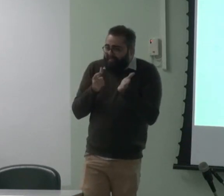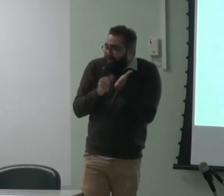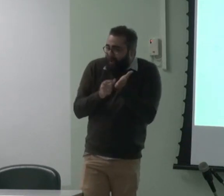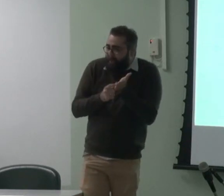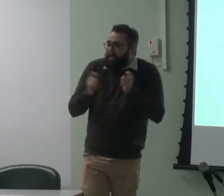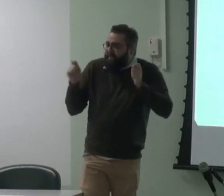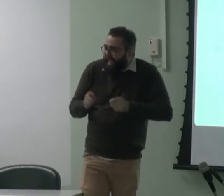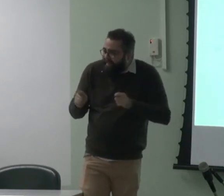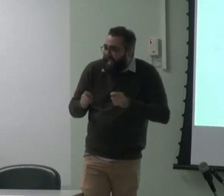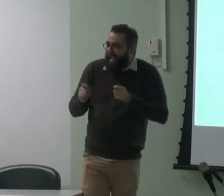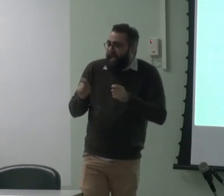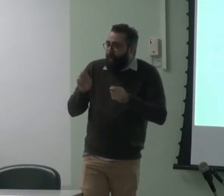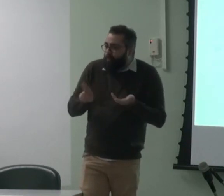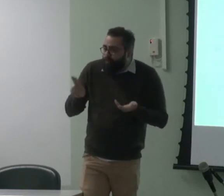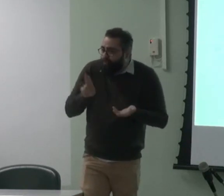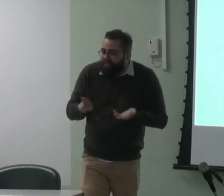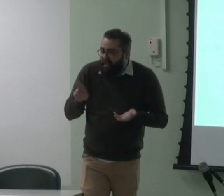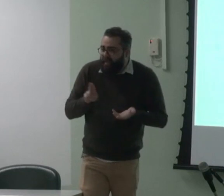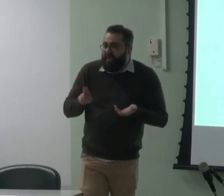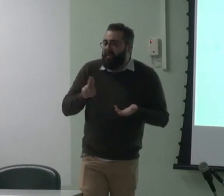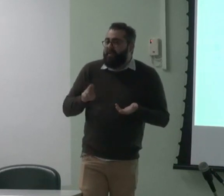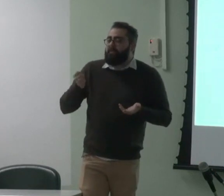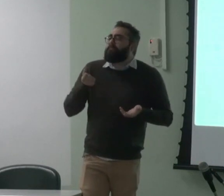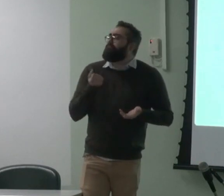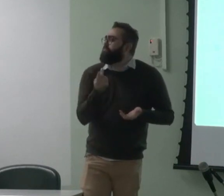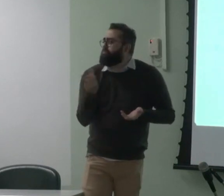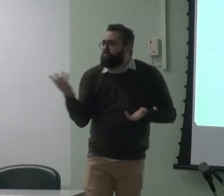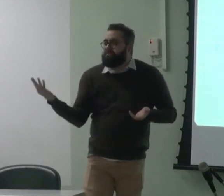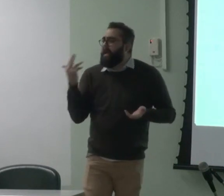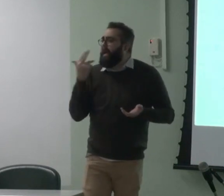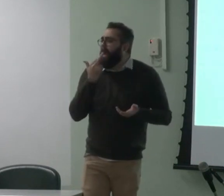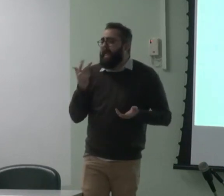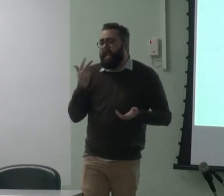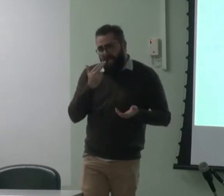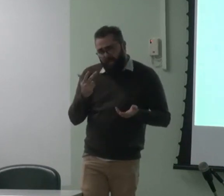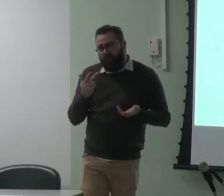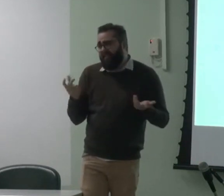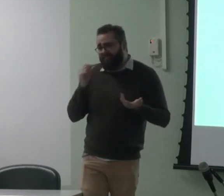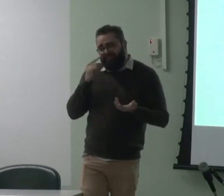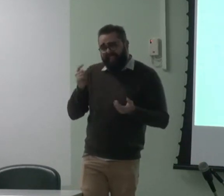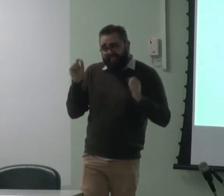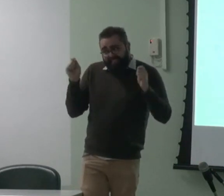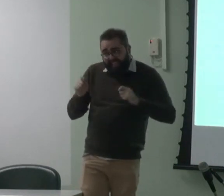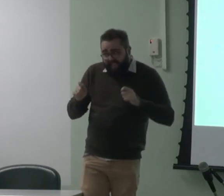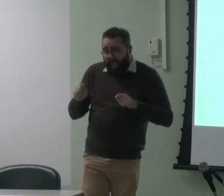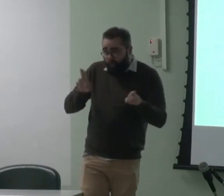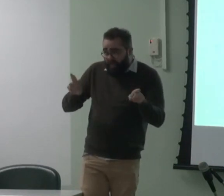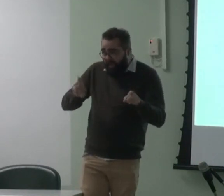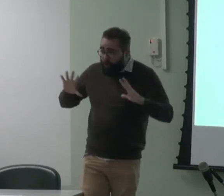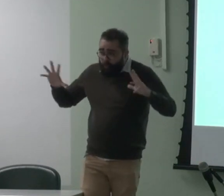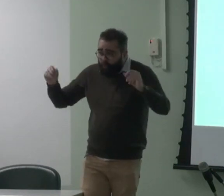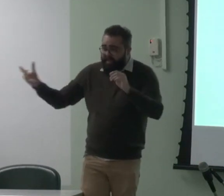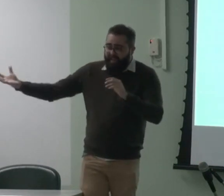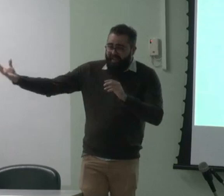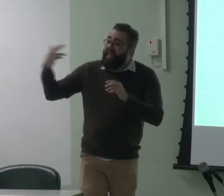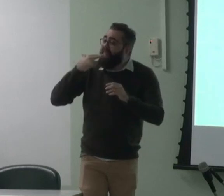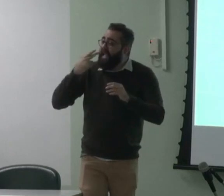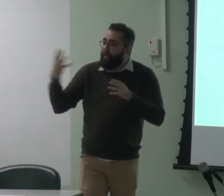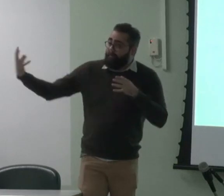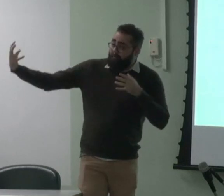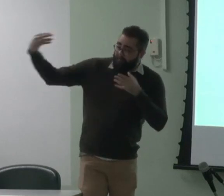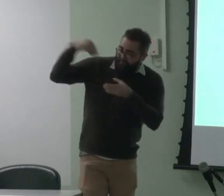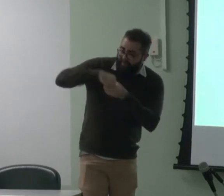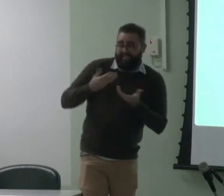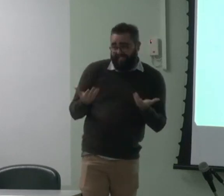we have as many languages as possible in one place, sharing the same annotation scheme, we will be